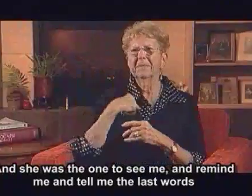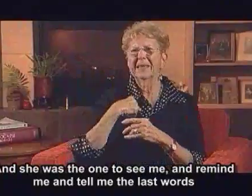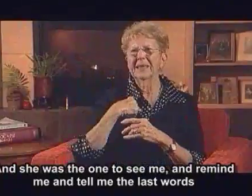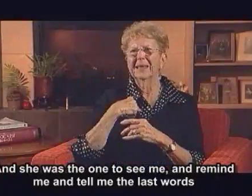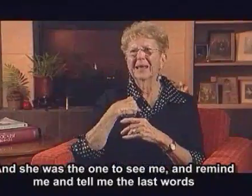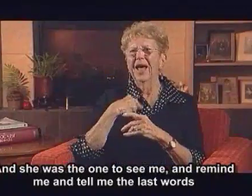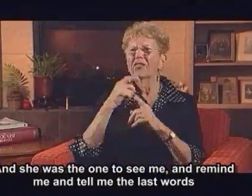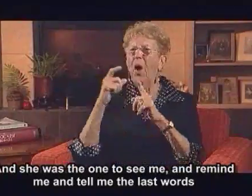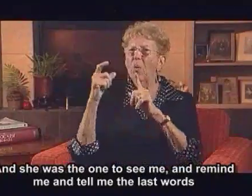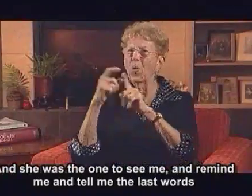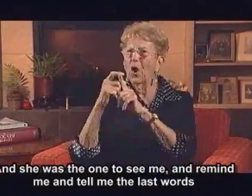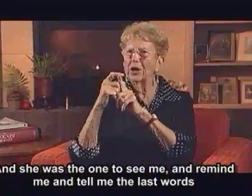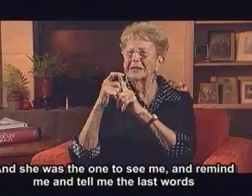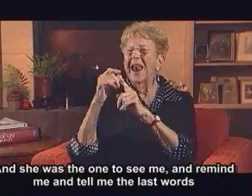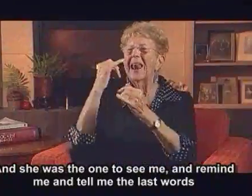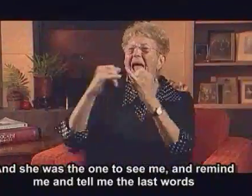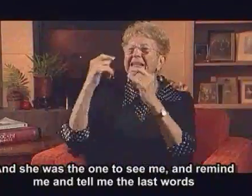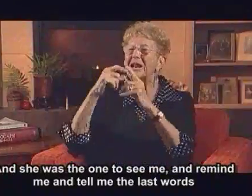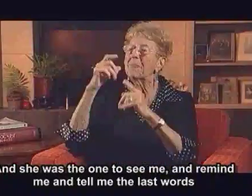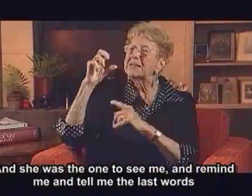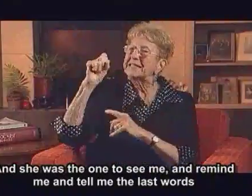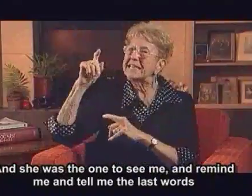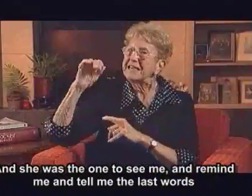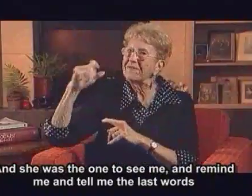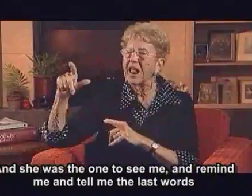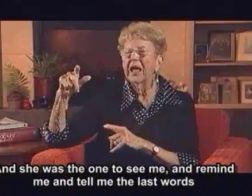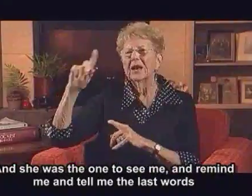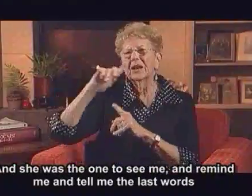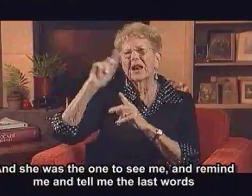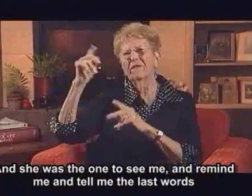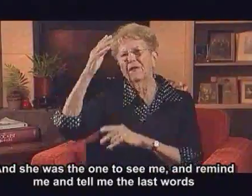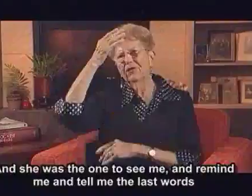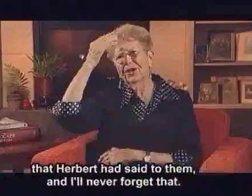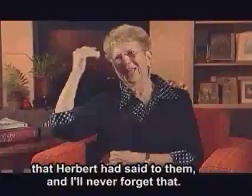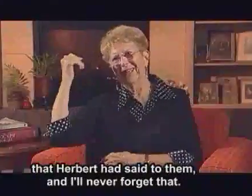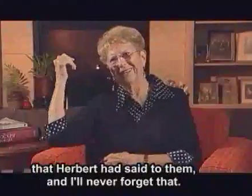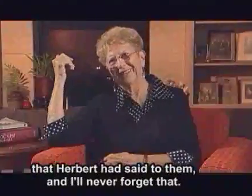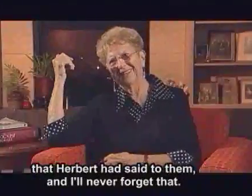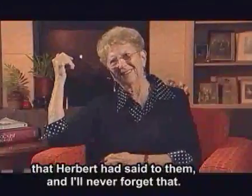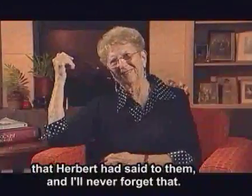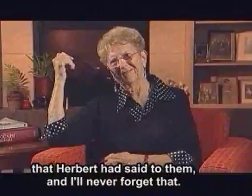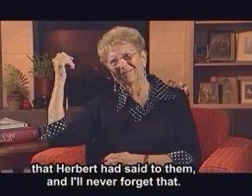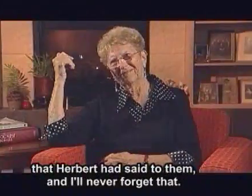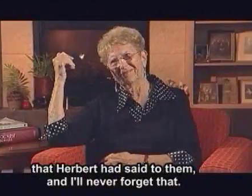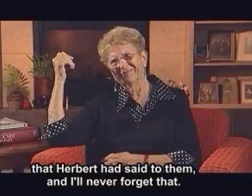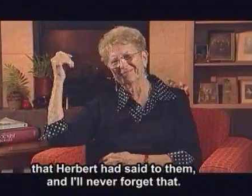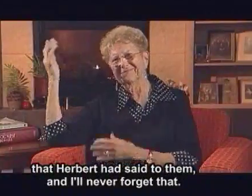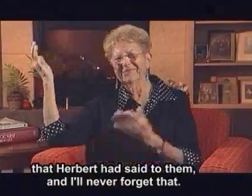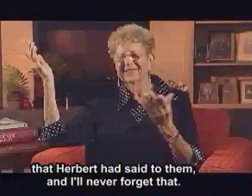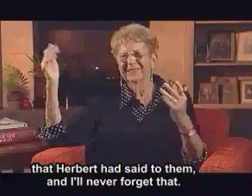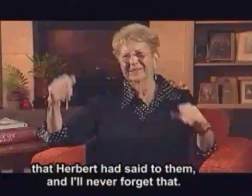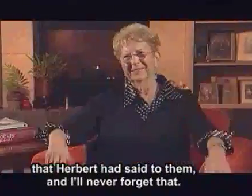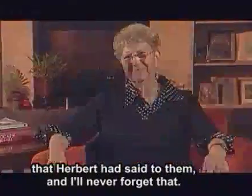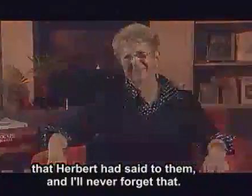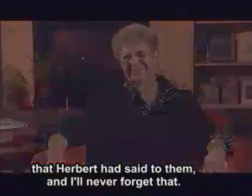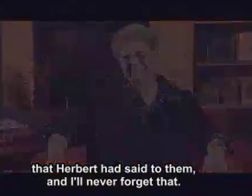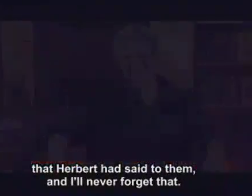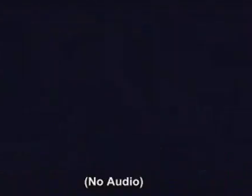And she was the one to see me and remind me and tell me of the last words that Herbert had said to them. And I'll never forget that.